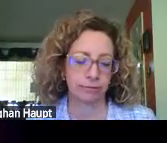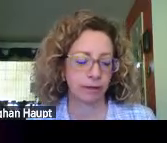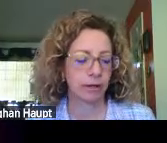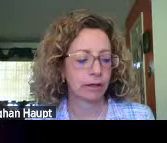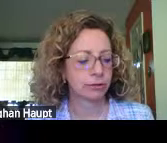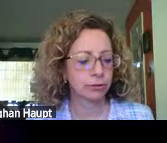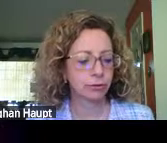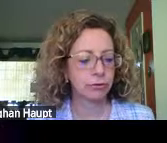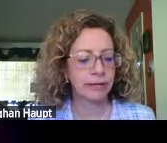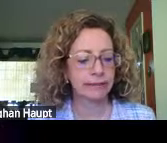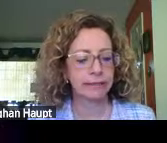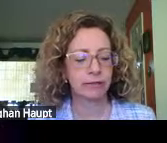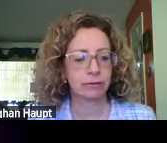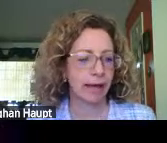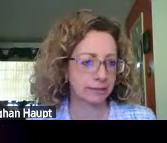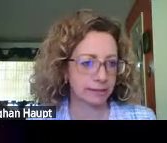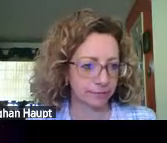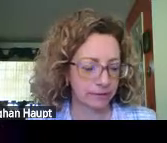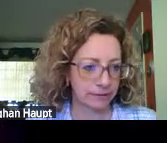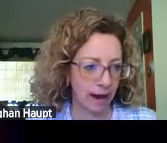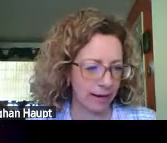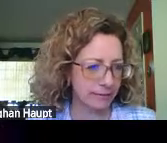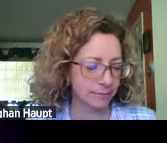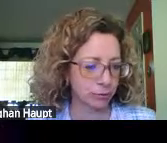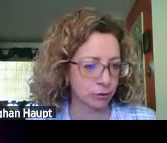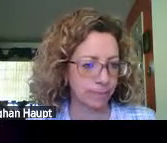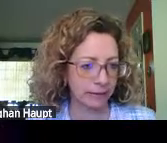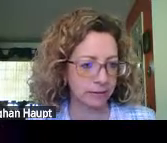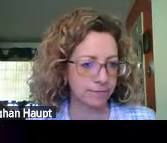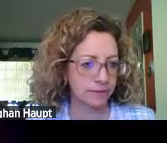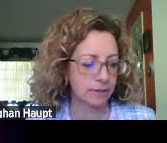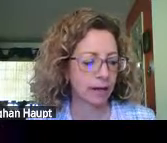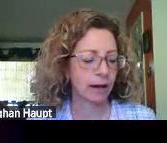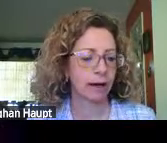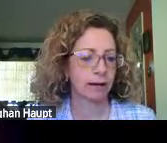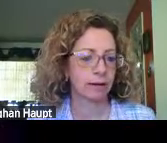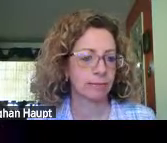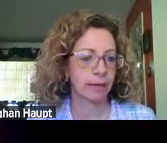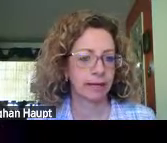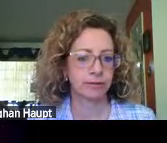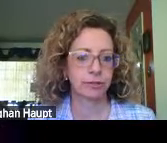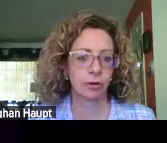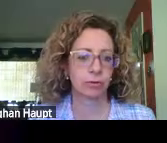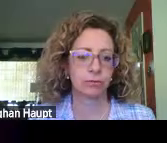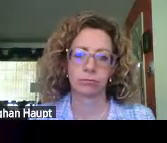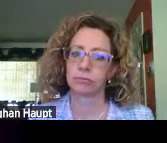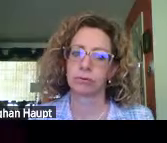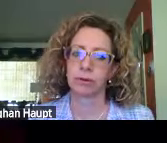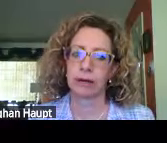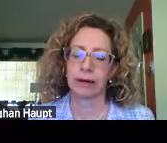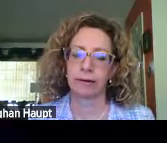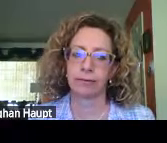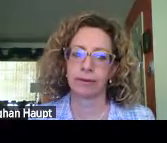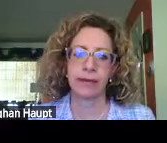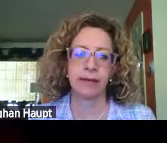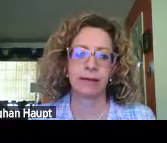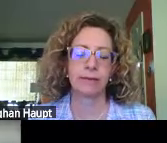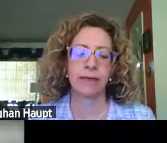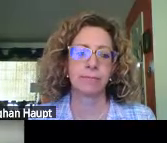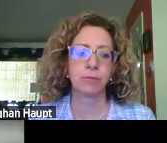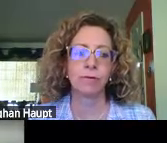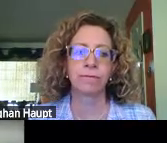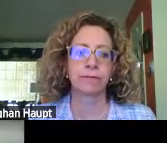interactive. Two, you get to hear lots of different sides and perspectives. And so